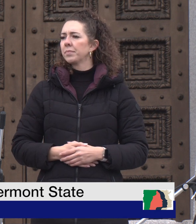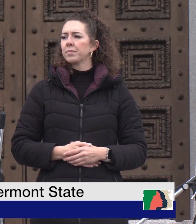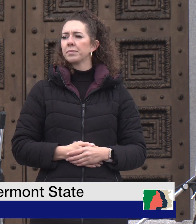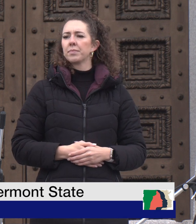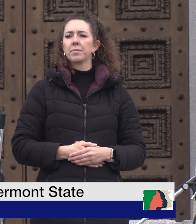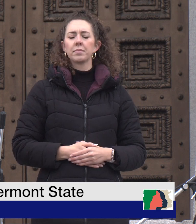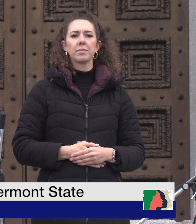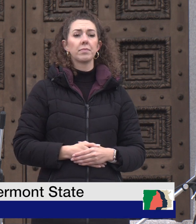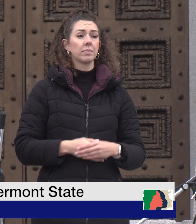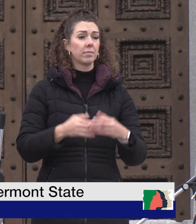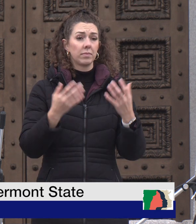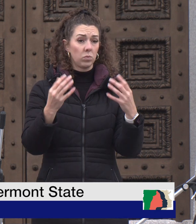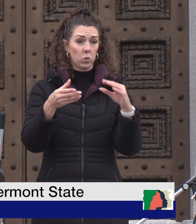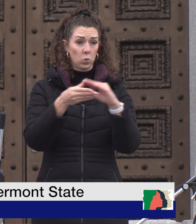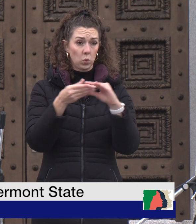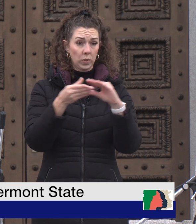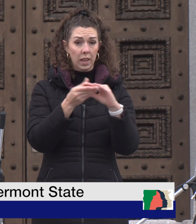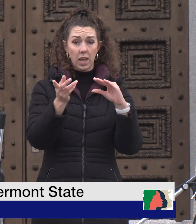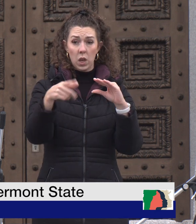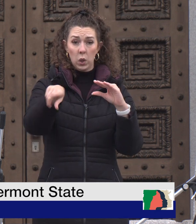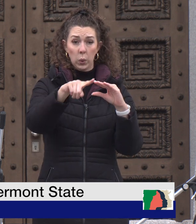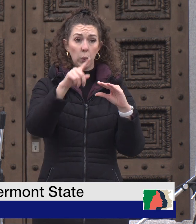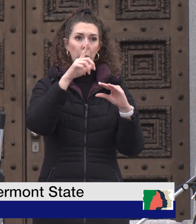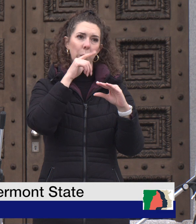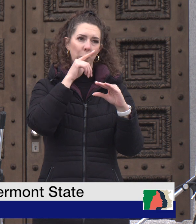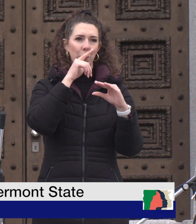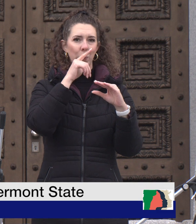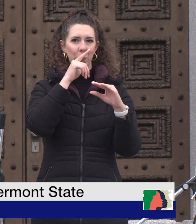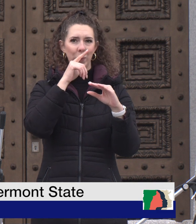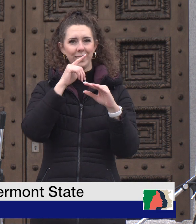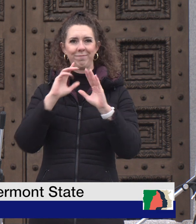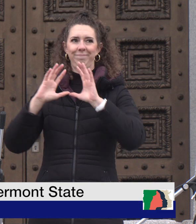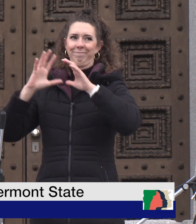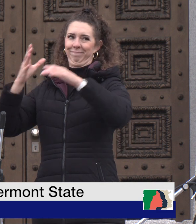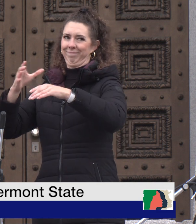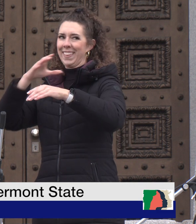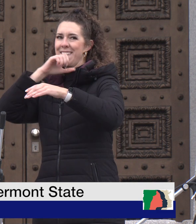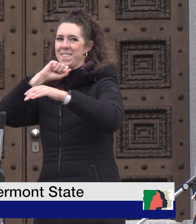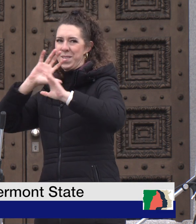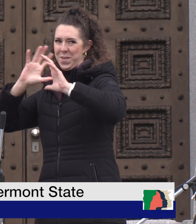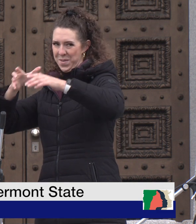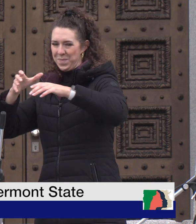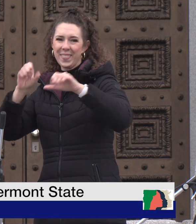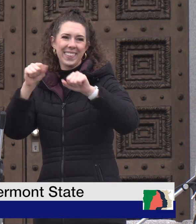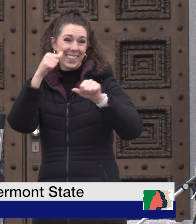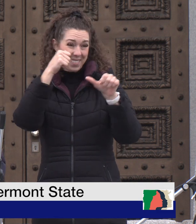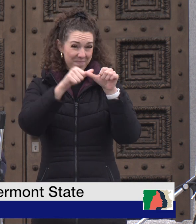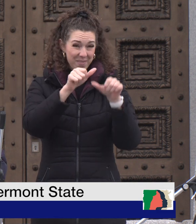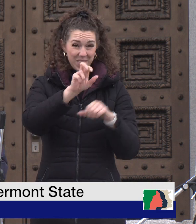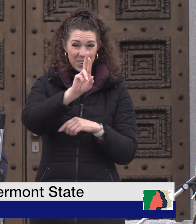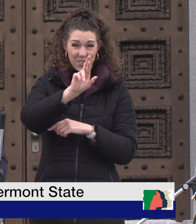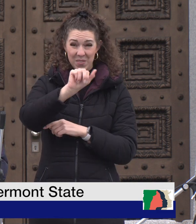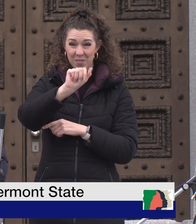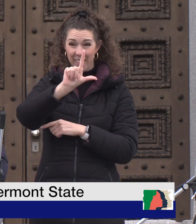And I want to say for those of us of a certain age who remember Ralph Nader,